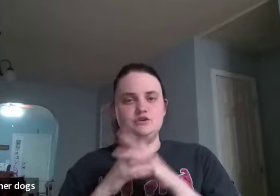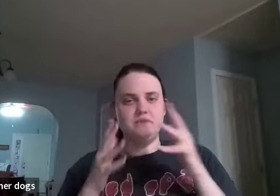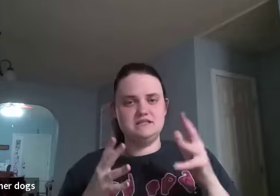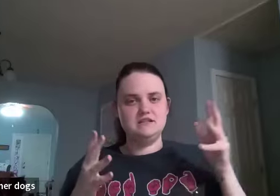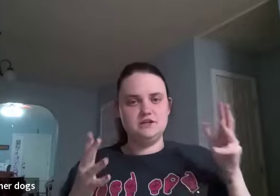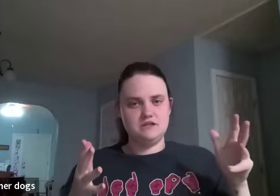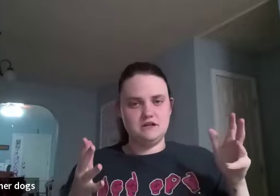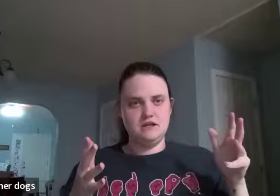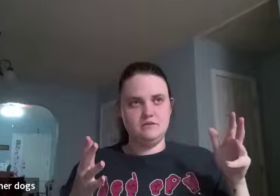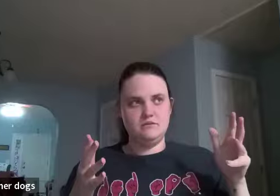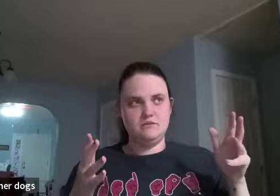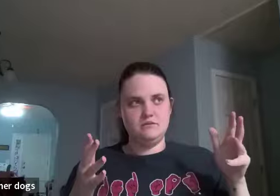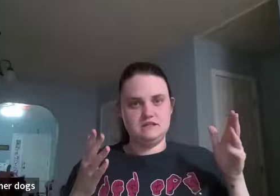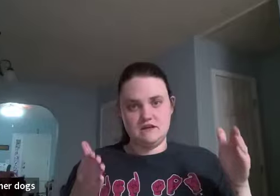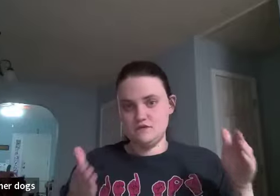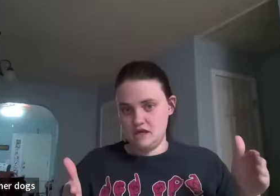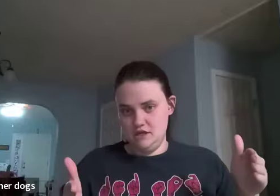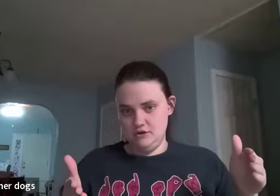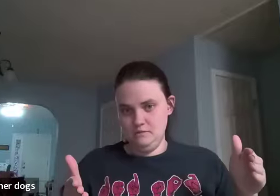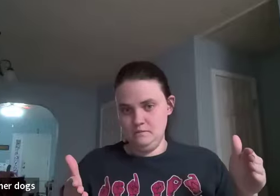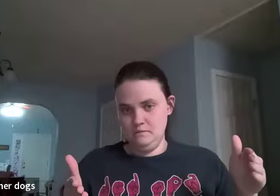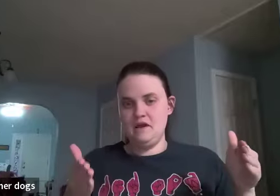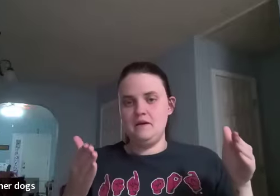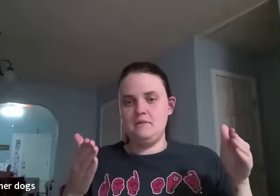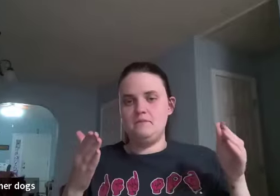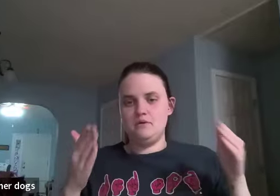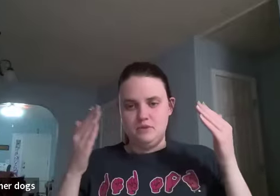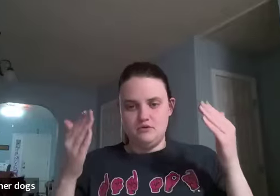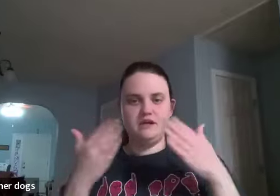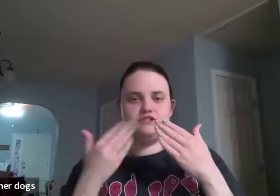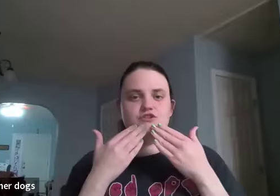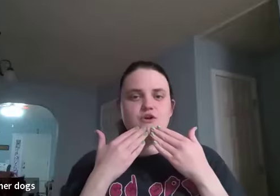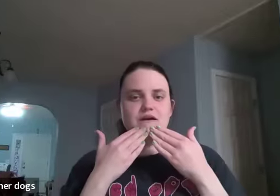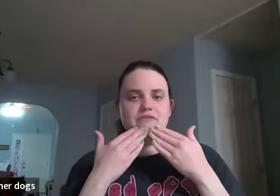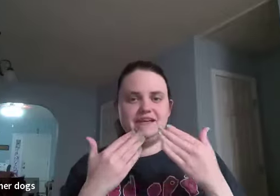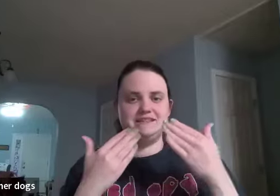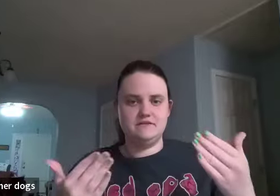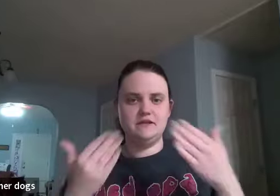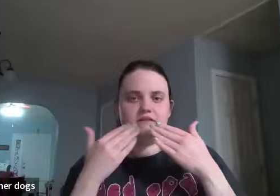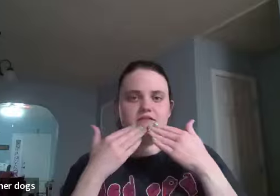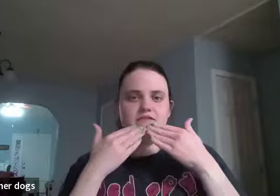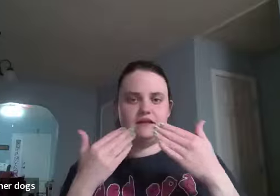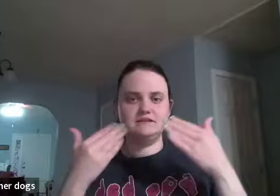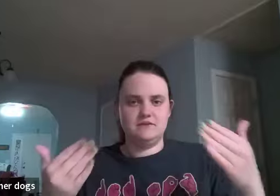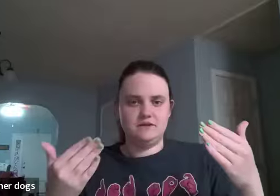you basically are signing the sign for thank you, but with both your hands, you're going Thanksgiving,